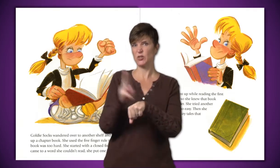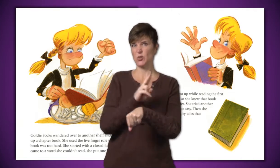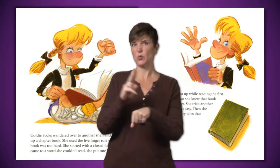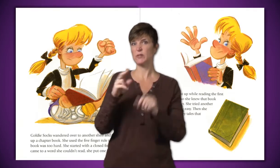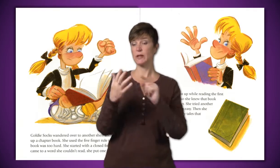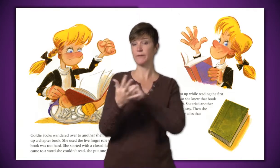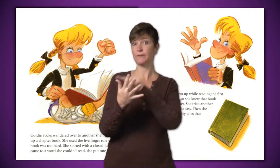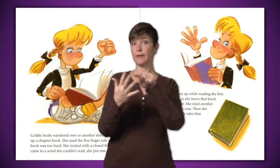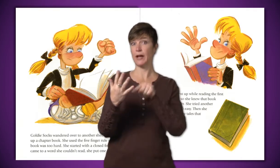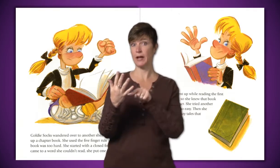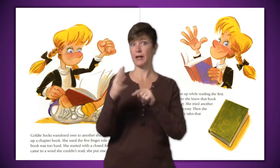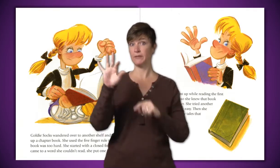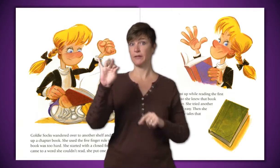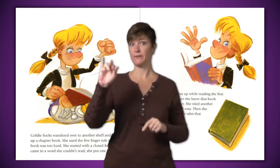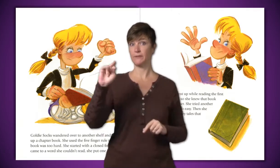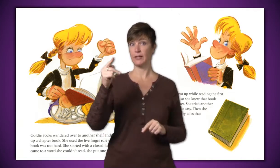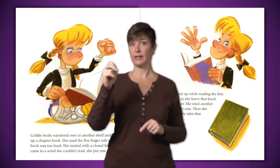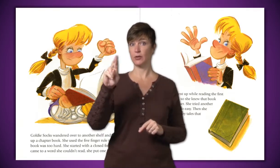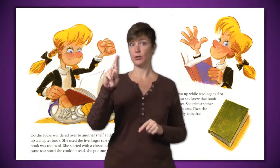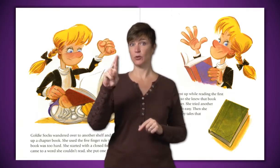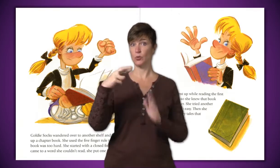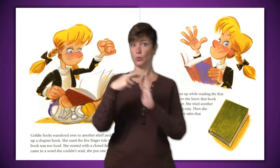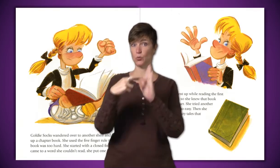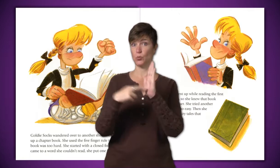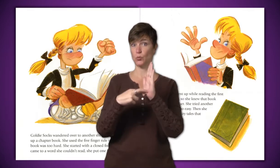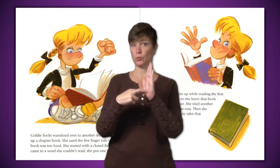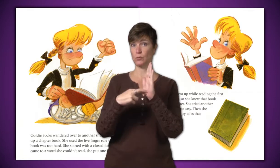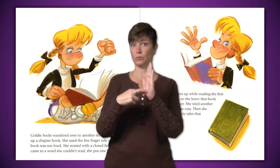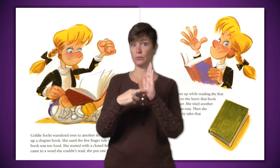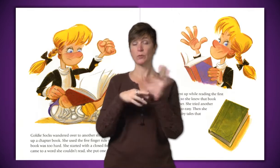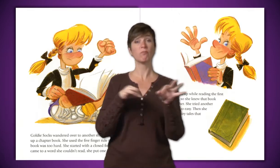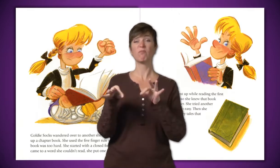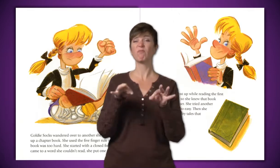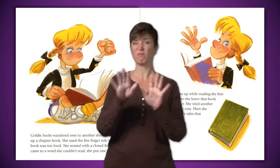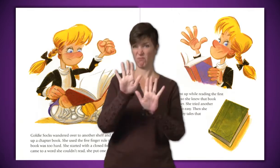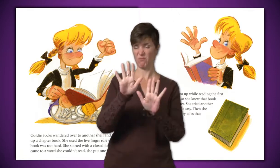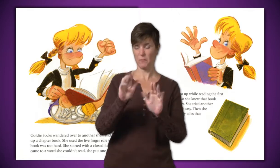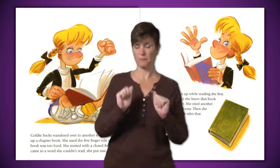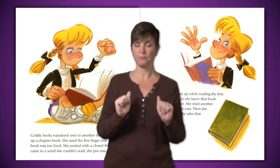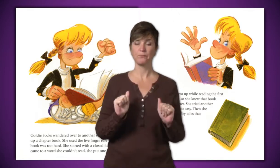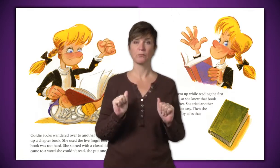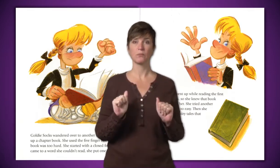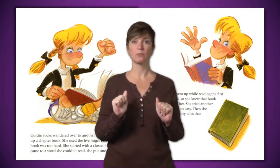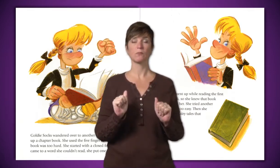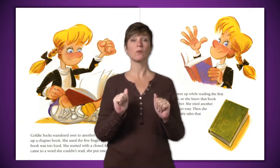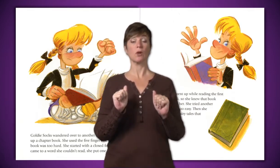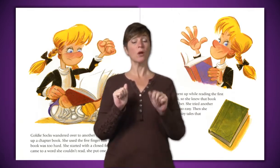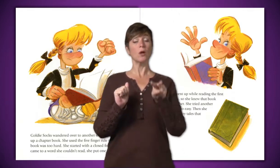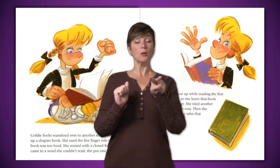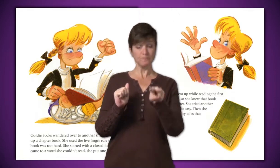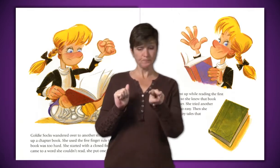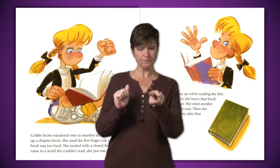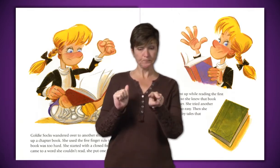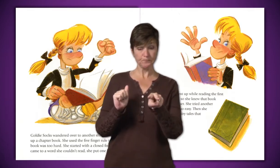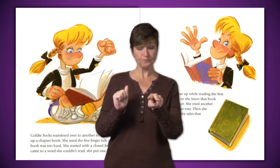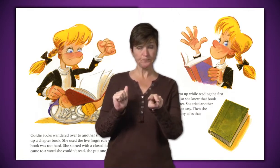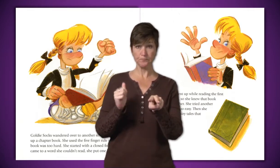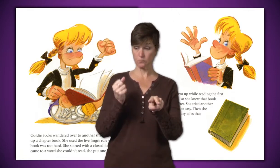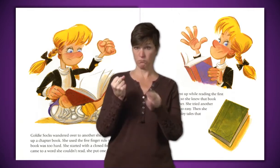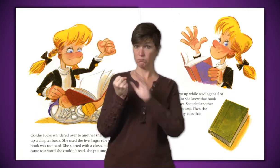book. She used the 5-finger rule to see if the book was too hard. She started with